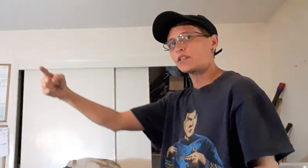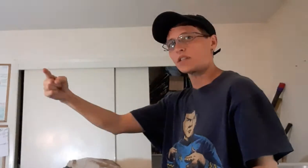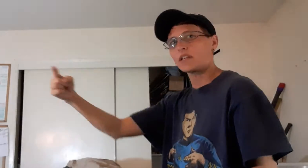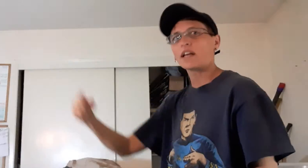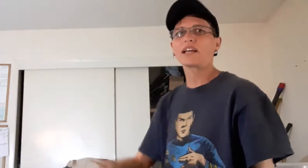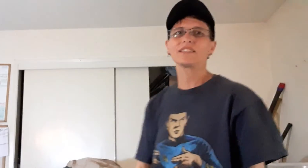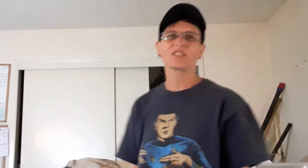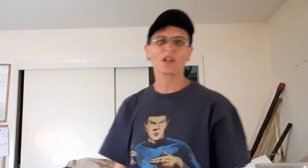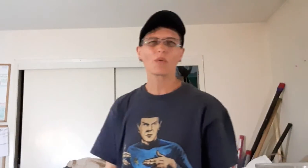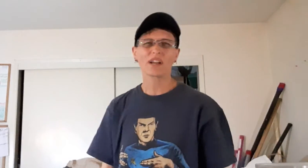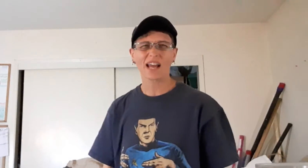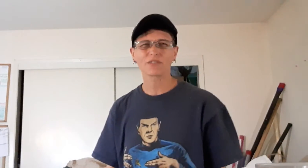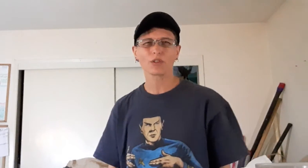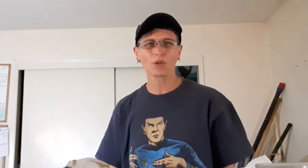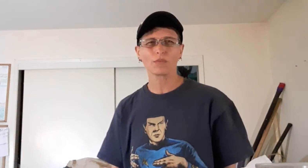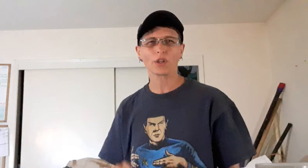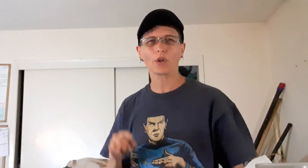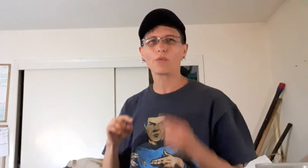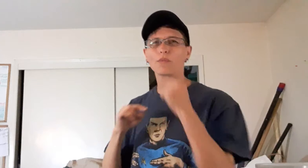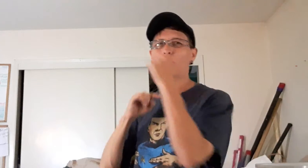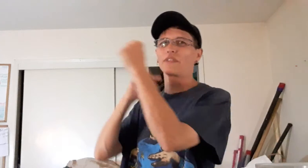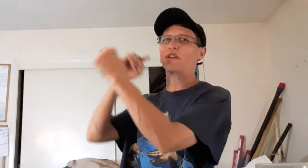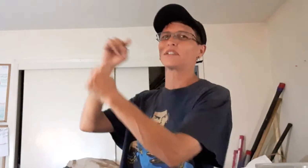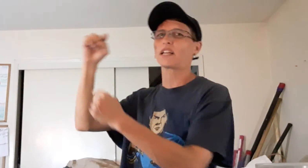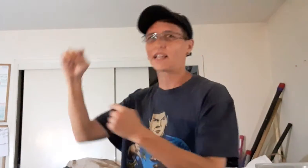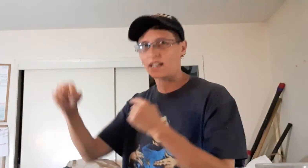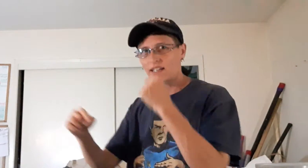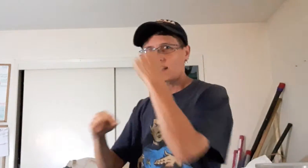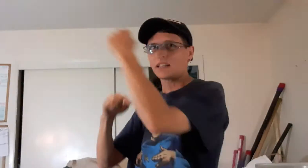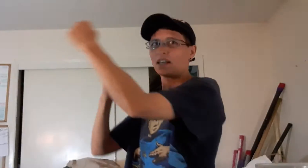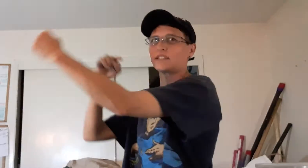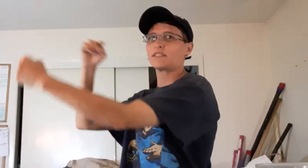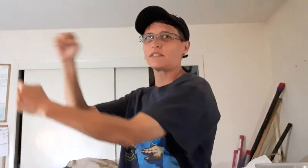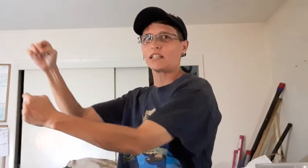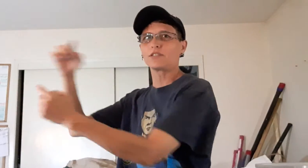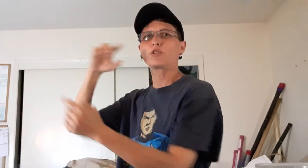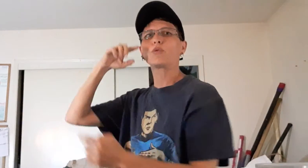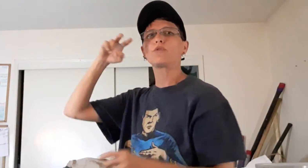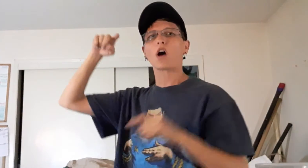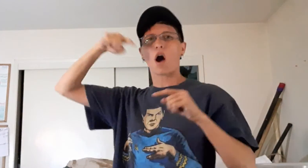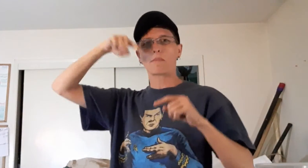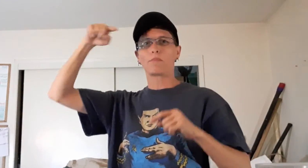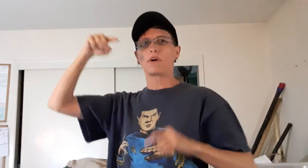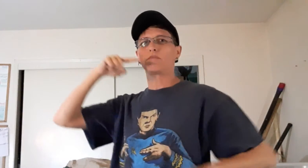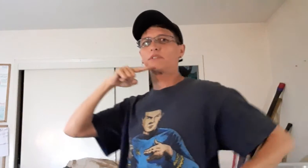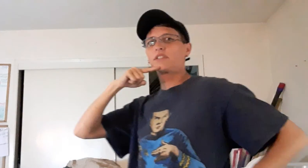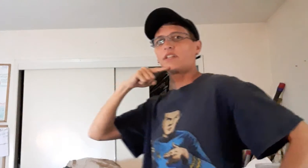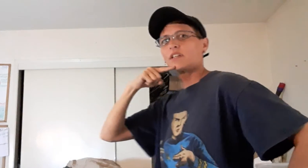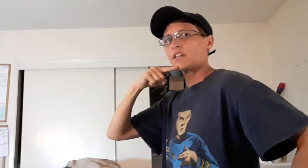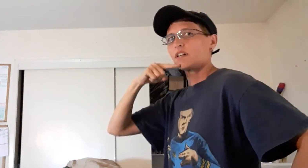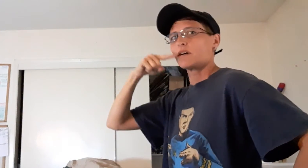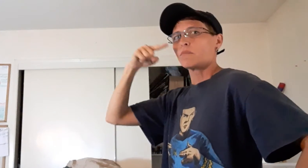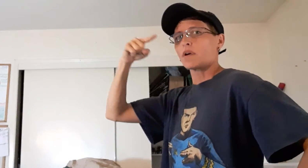Oration. I guess it's only one actual loop-de-loop, but there's like it's 2 top bumps.